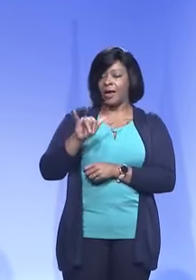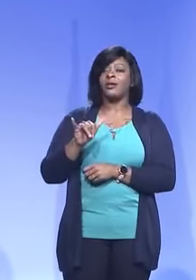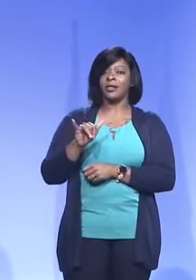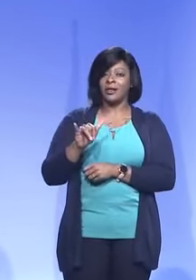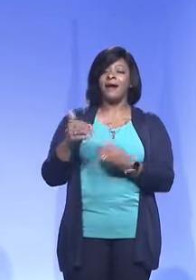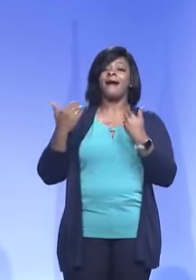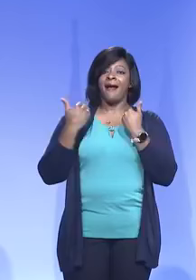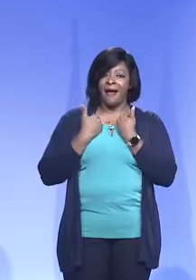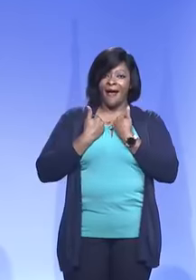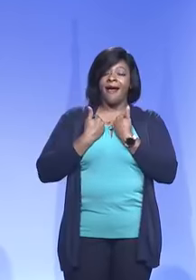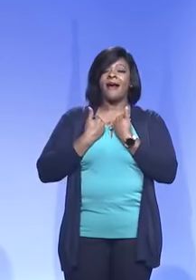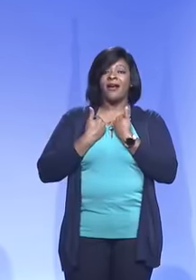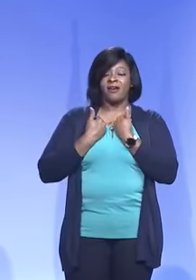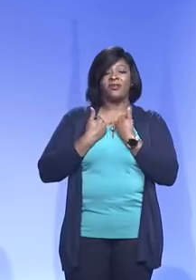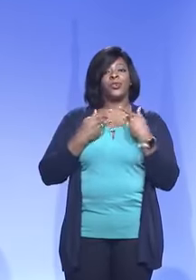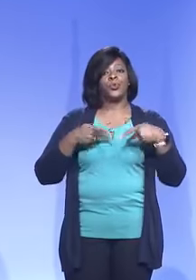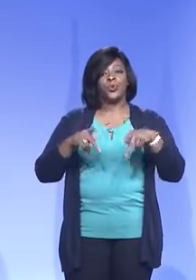has